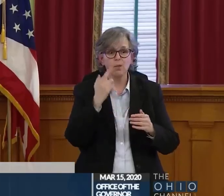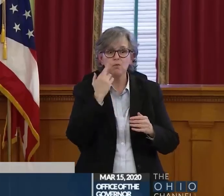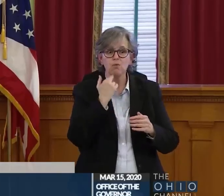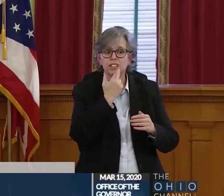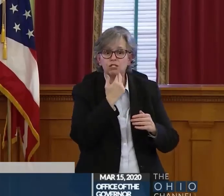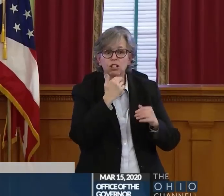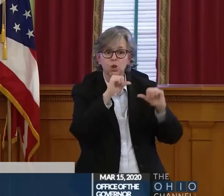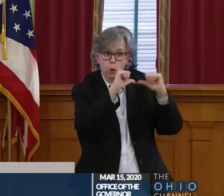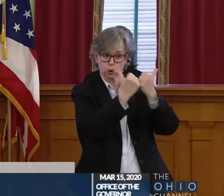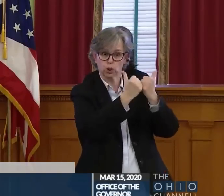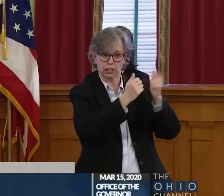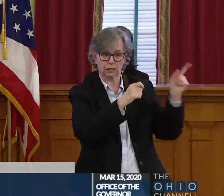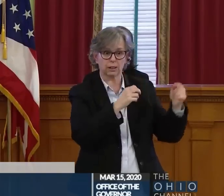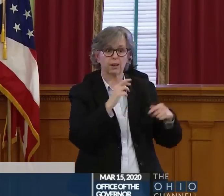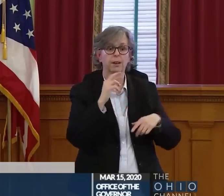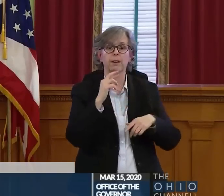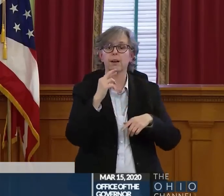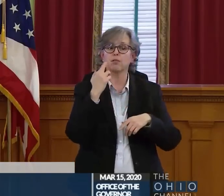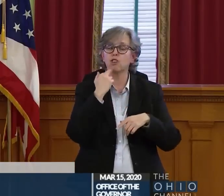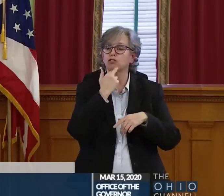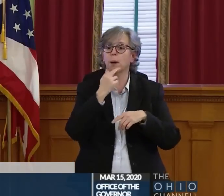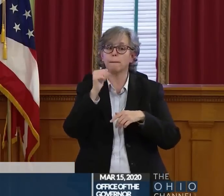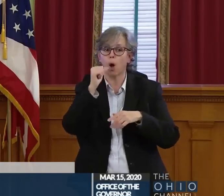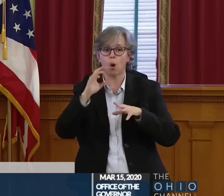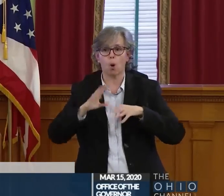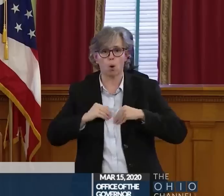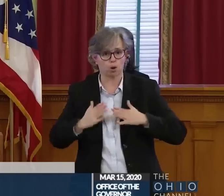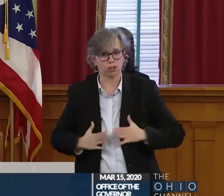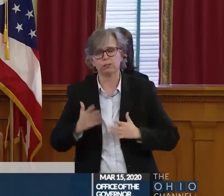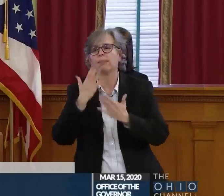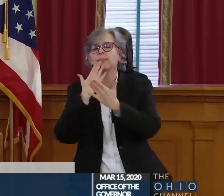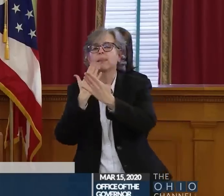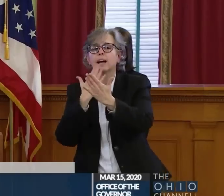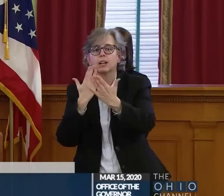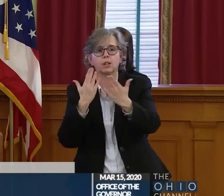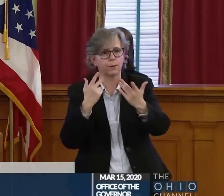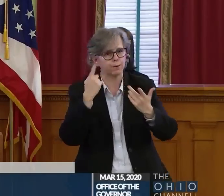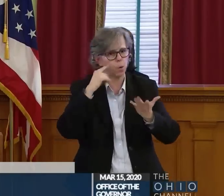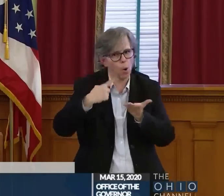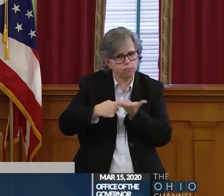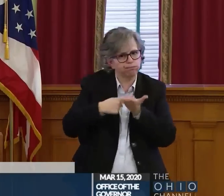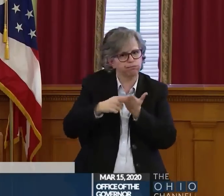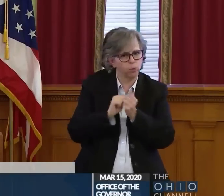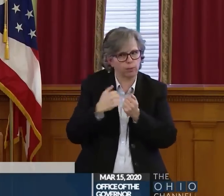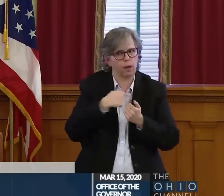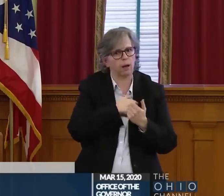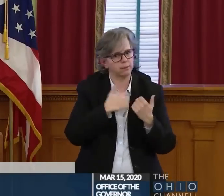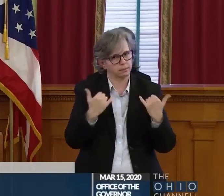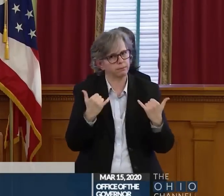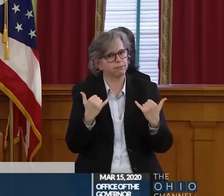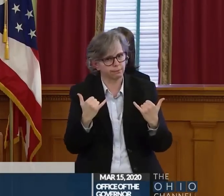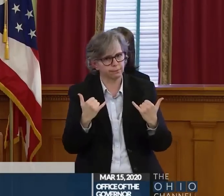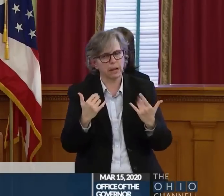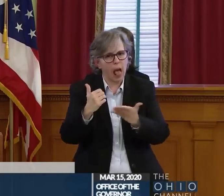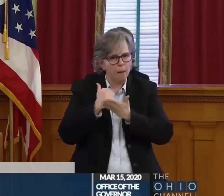restaurants and bar owners who spent time with us today, helping us work through these